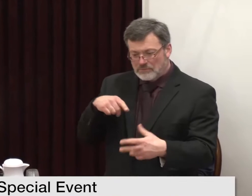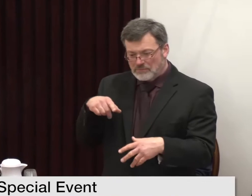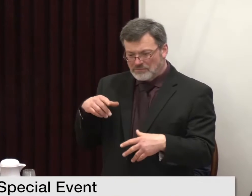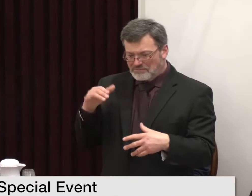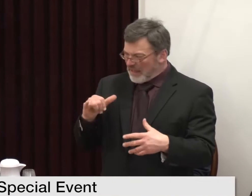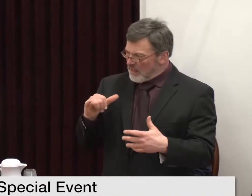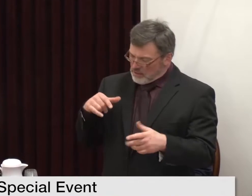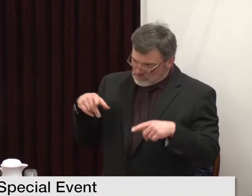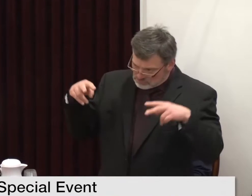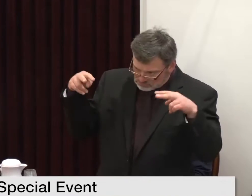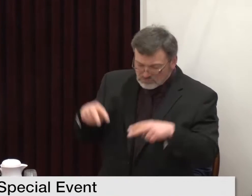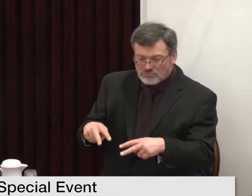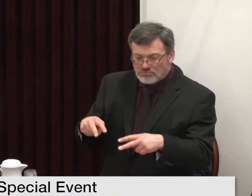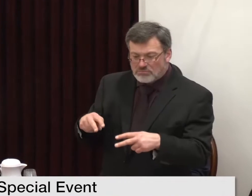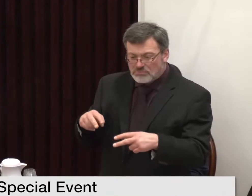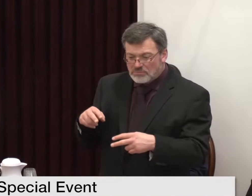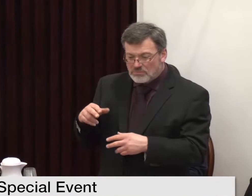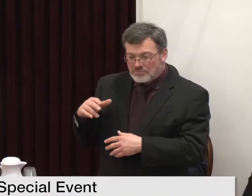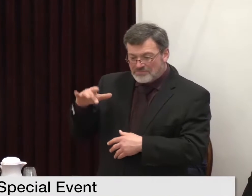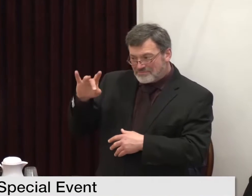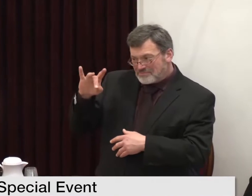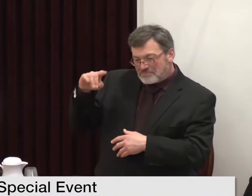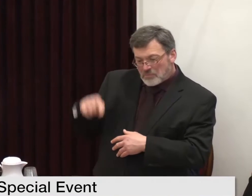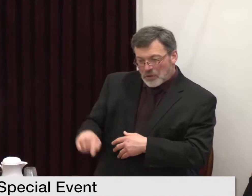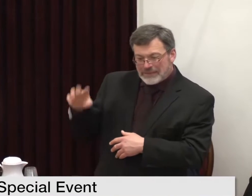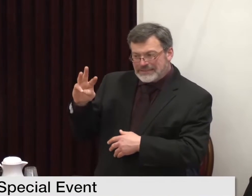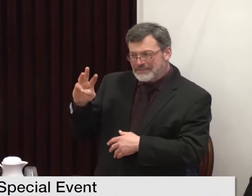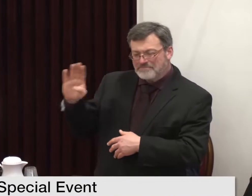totals $8.6 billion across all funds,